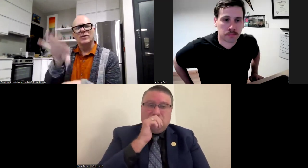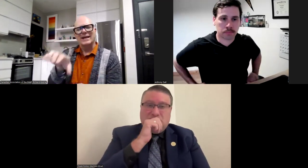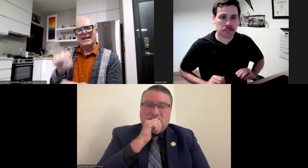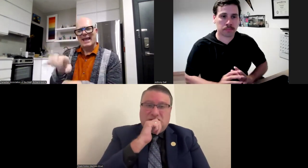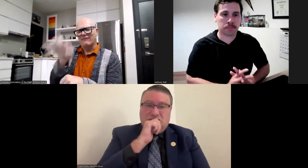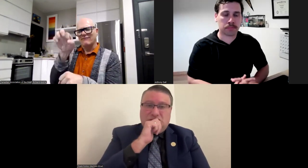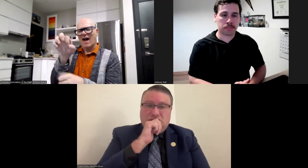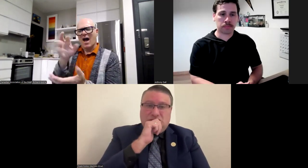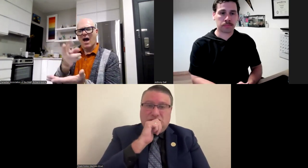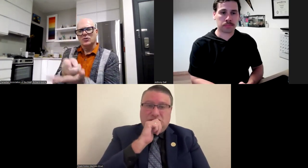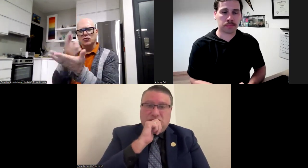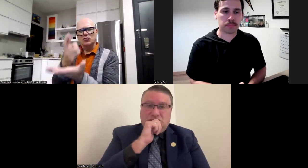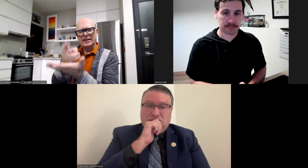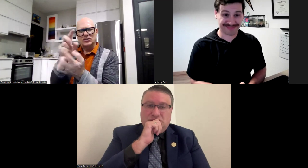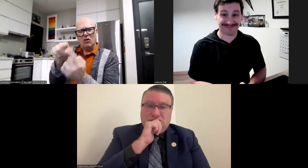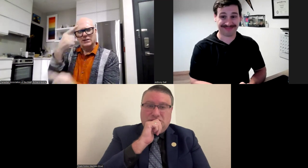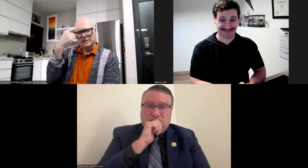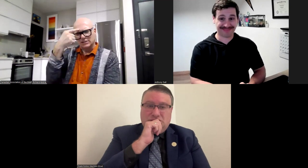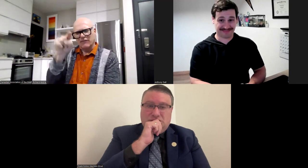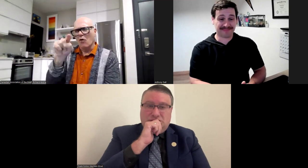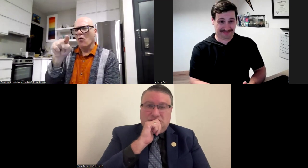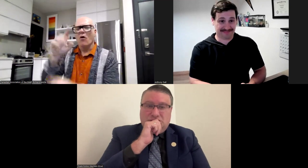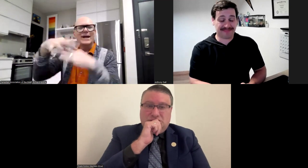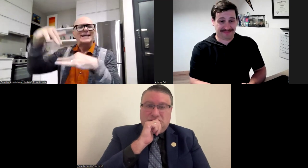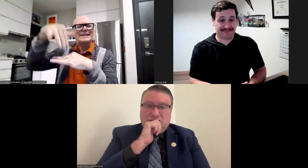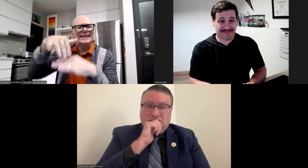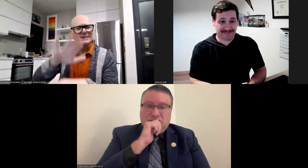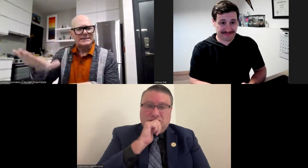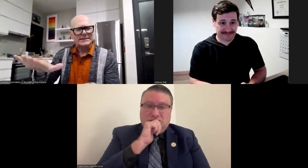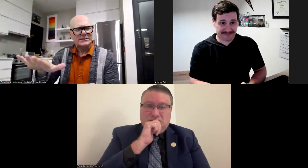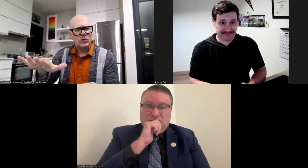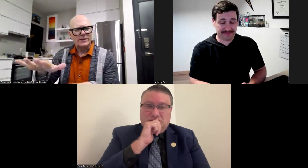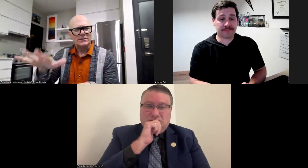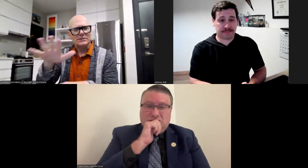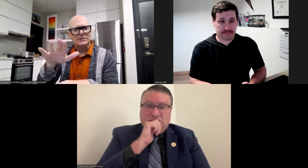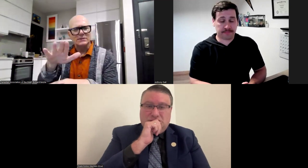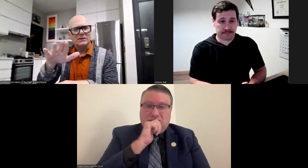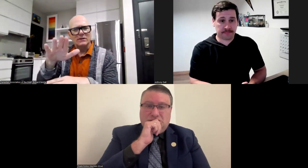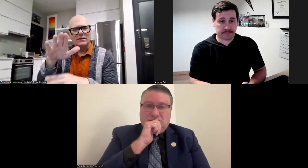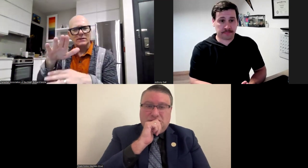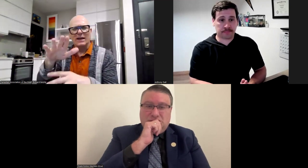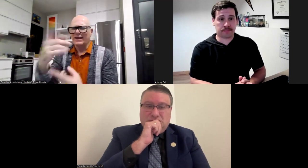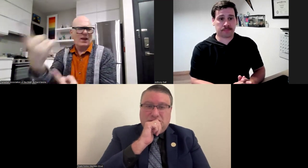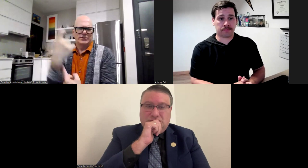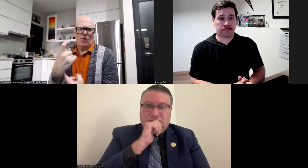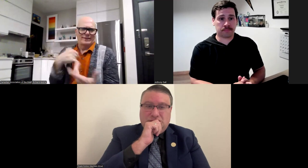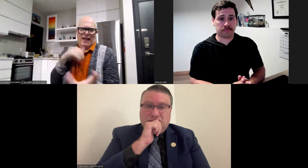during my presentation, we were talking maybe about where to find resources for Indigenous children. I think that was a question that came